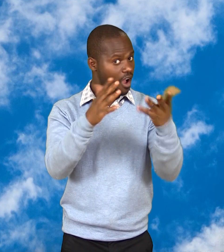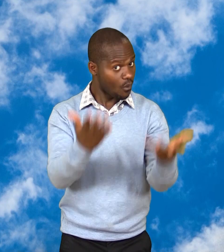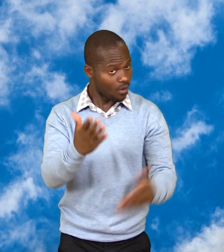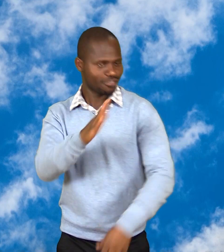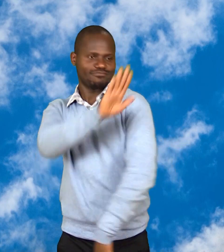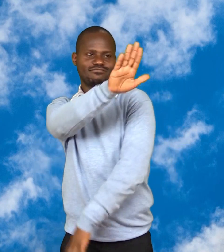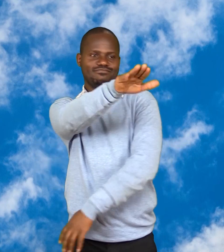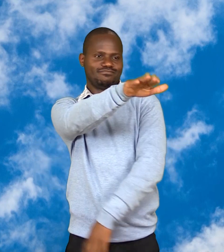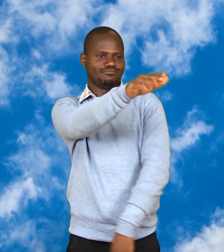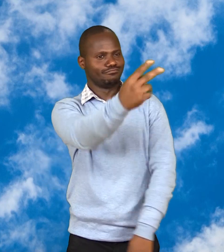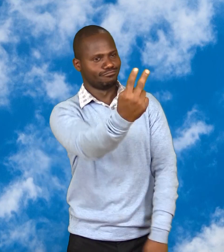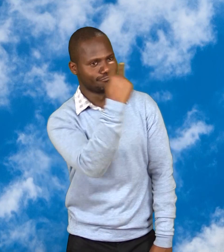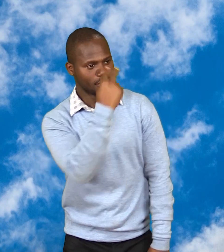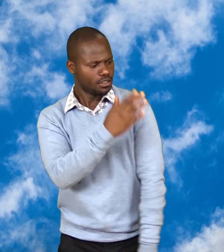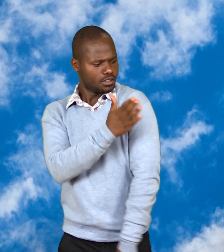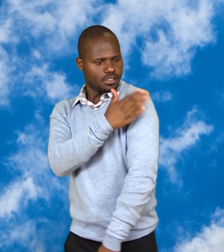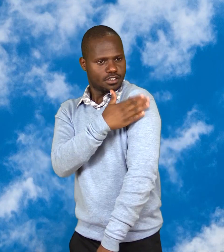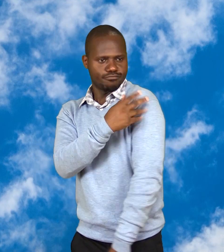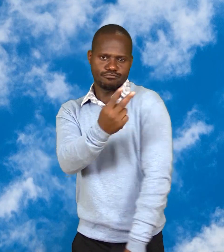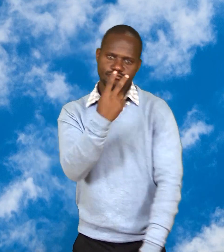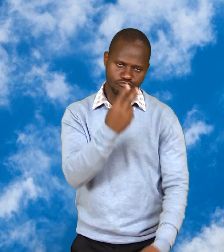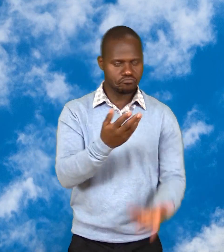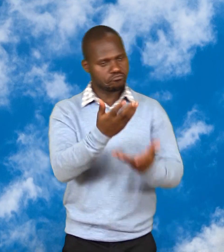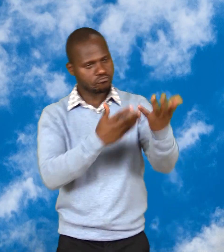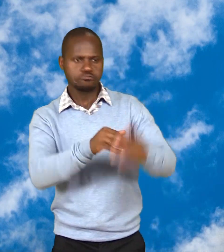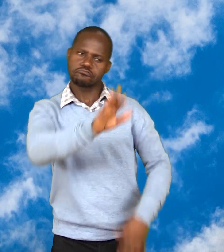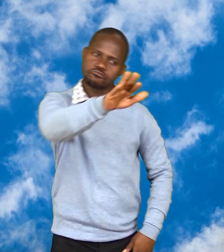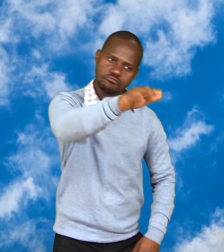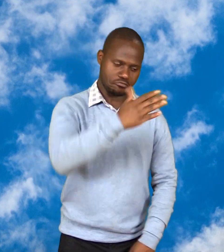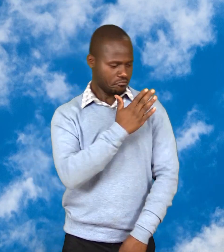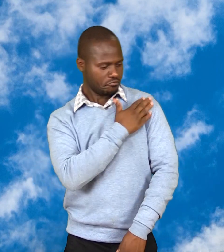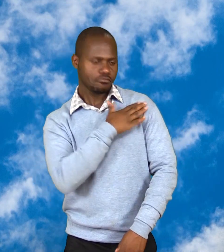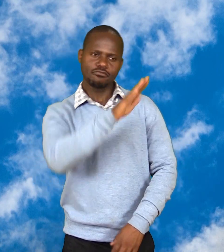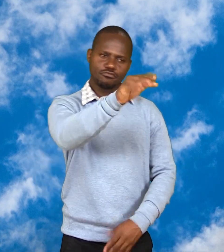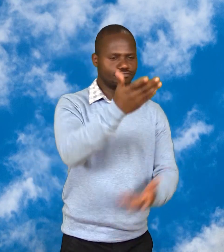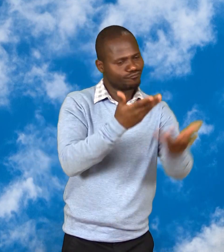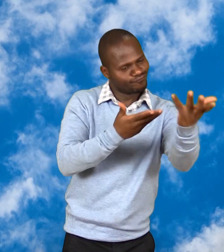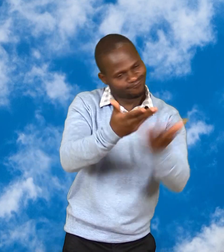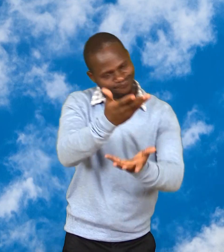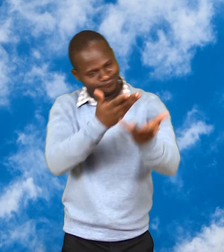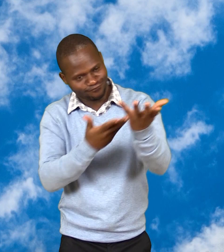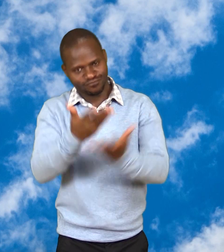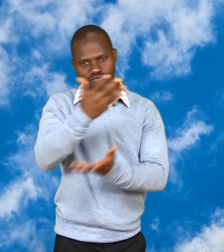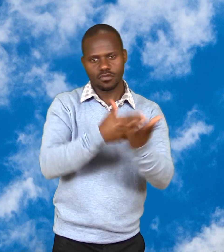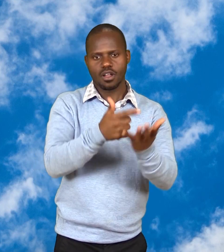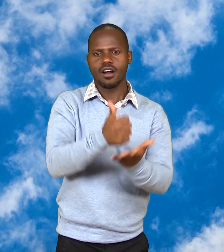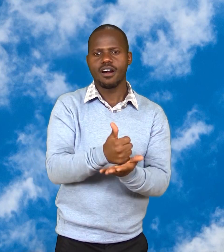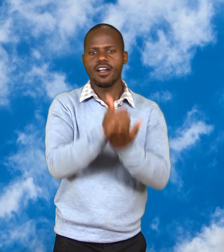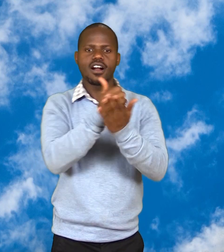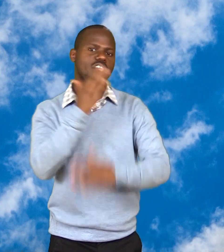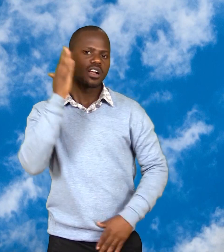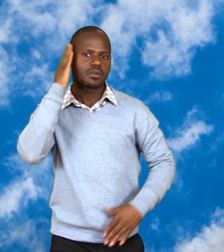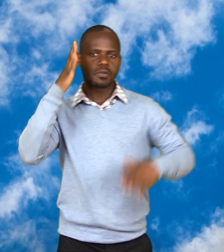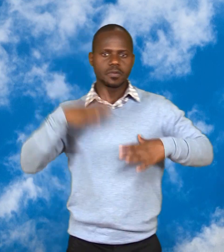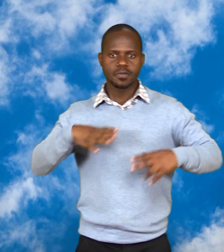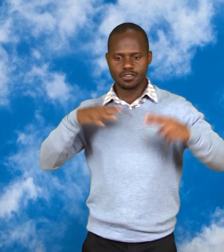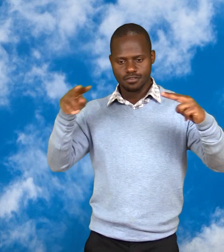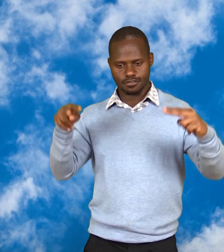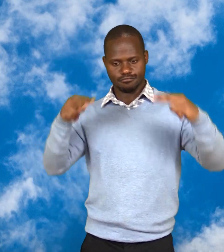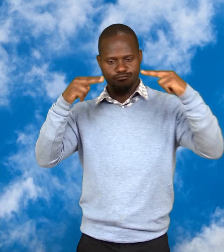So if you want someone to look at you and to buy their attention, you can do so by touching them, and then you can continue with your conversation.